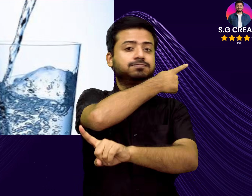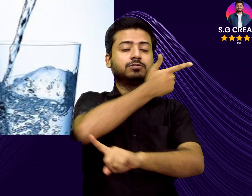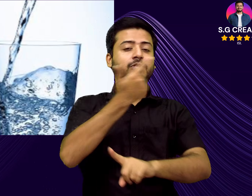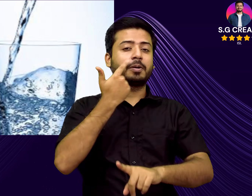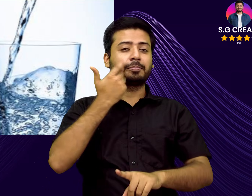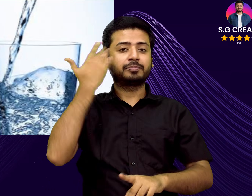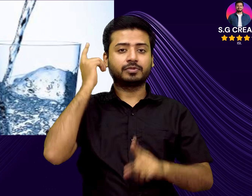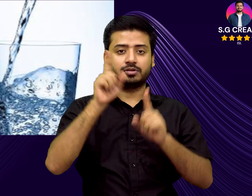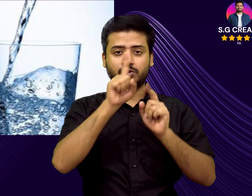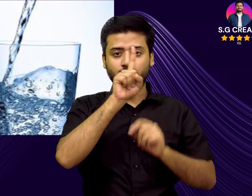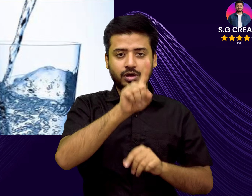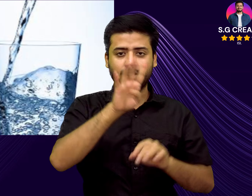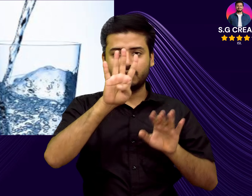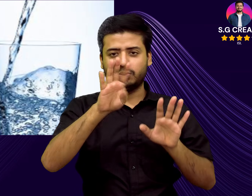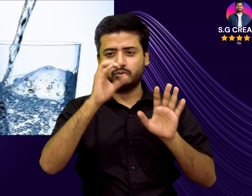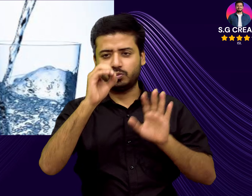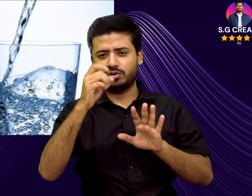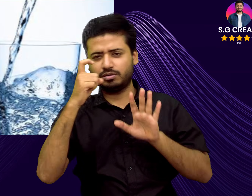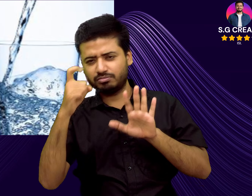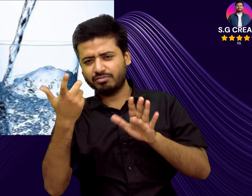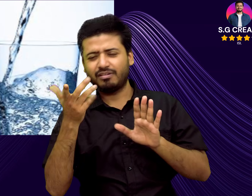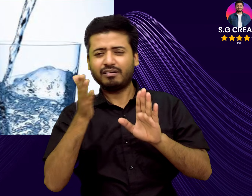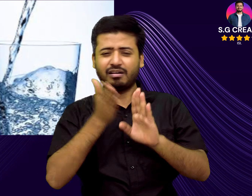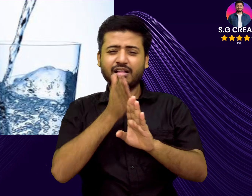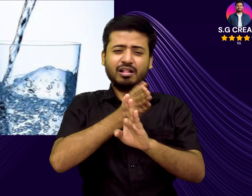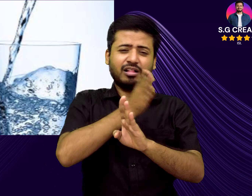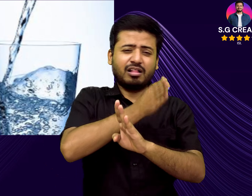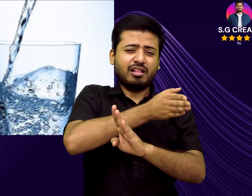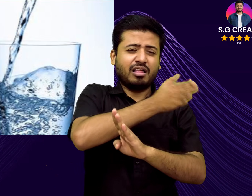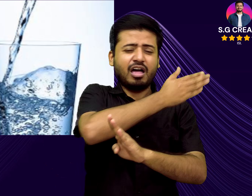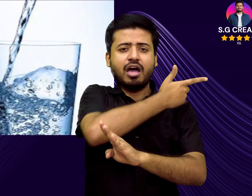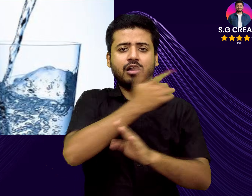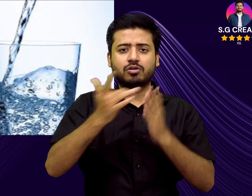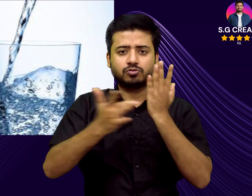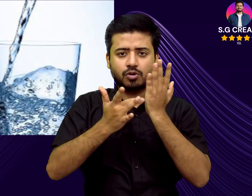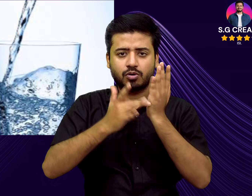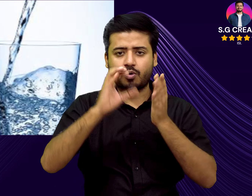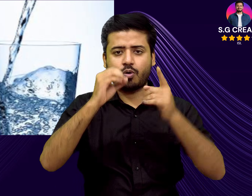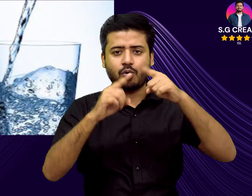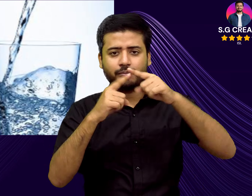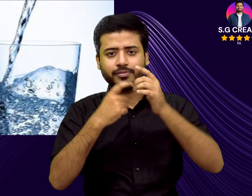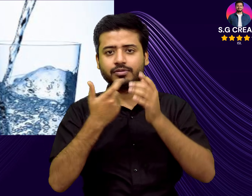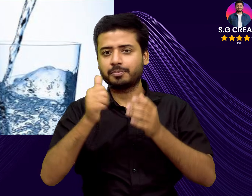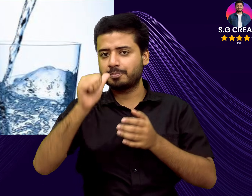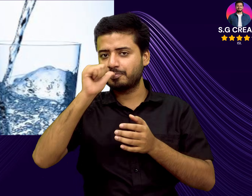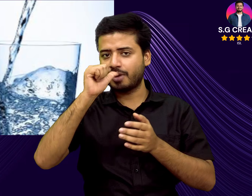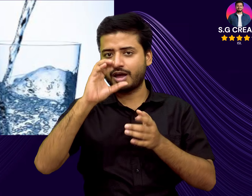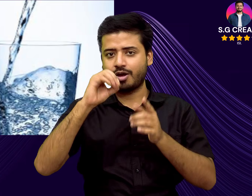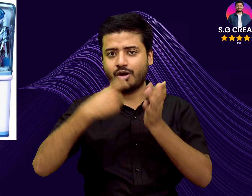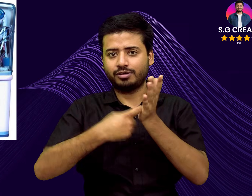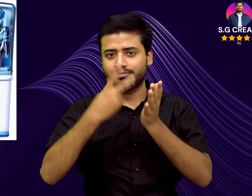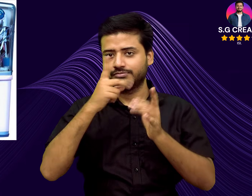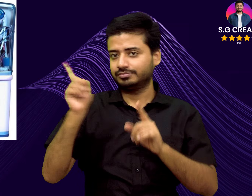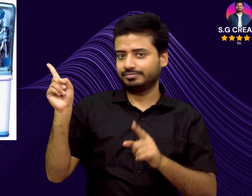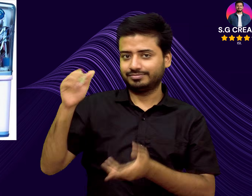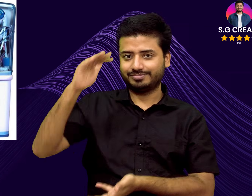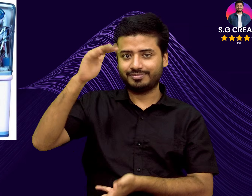treatment facilities, civilizations like the Harappans at Mohenjo-Daro utilized gravity, natural sedimentation, and